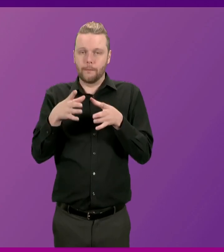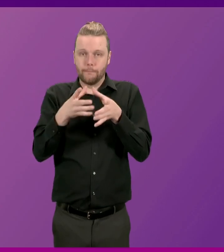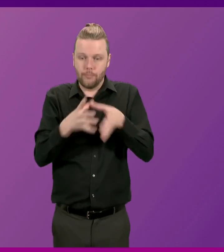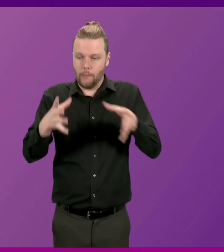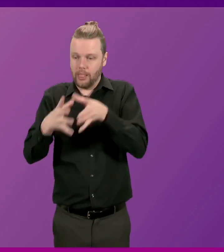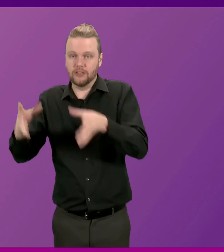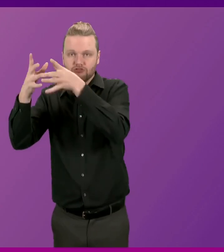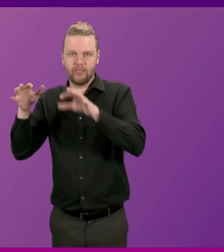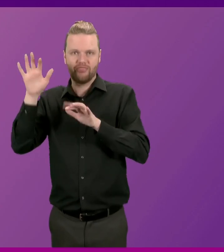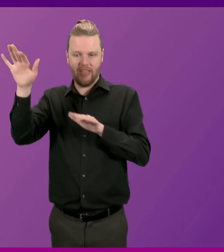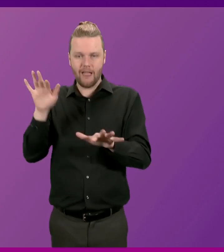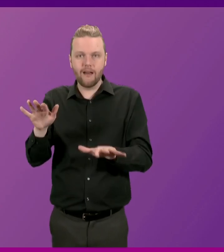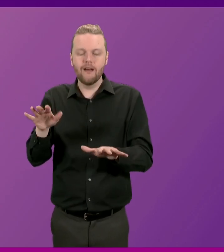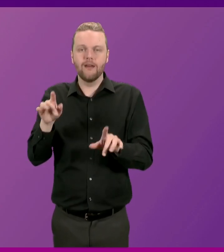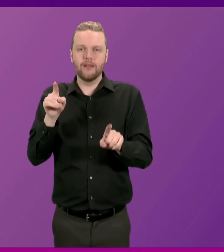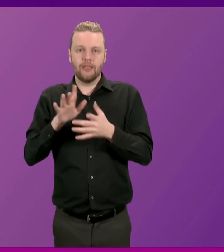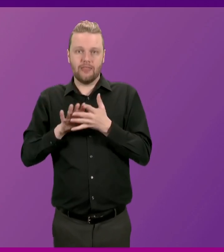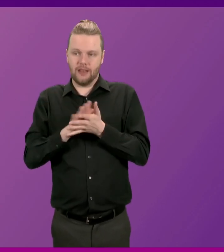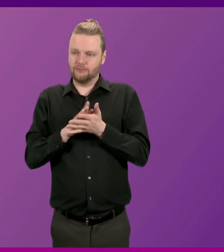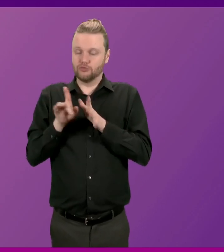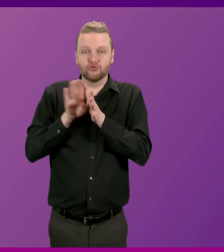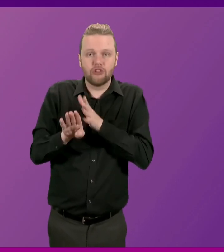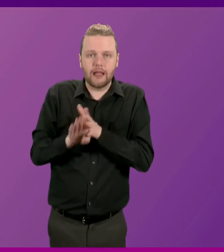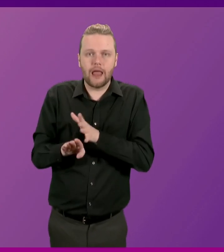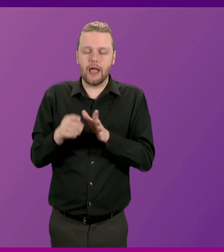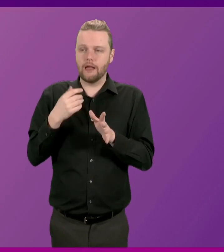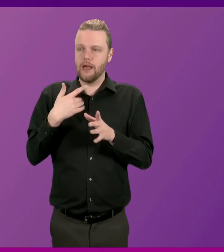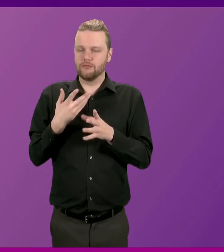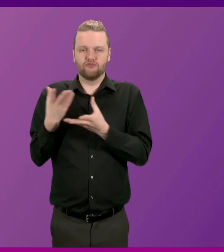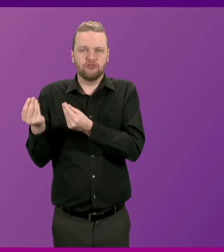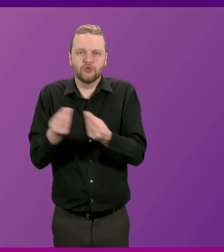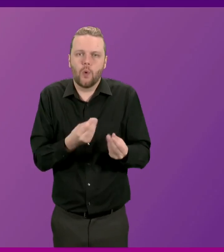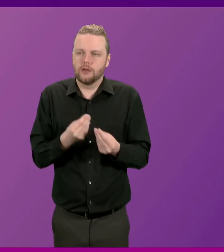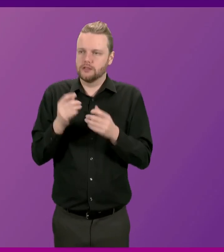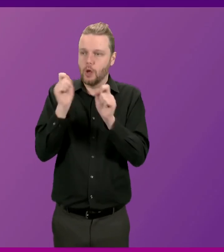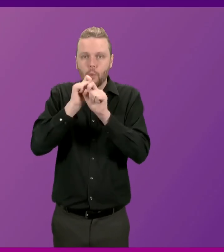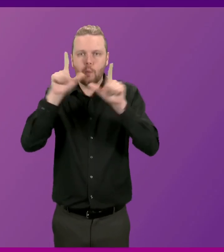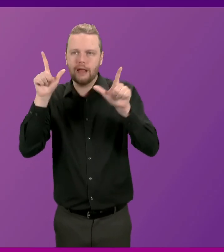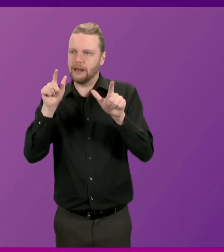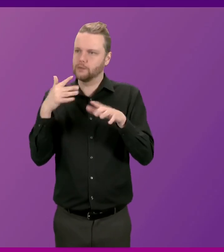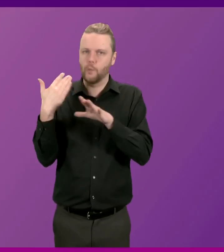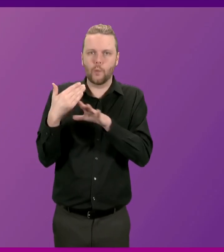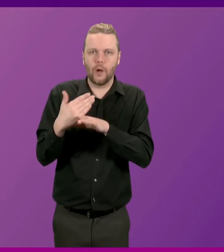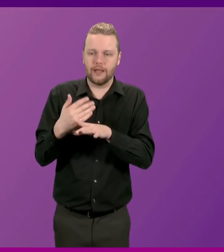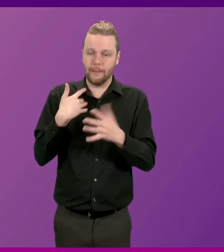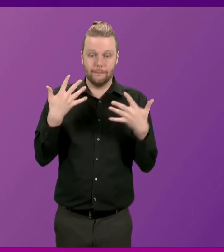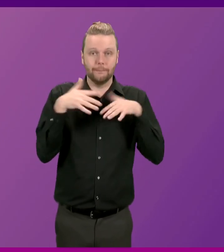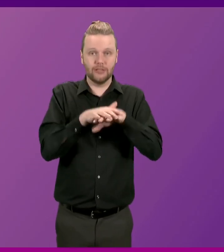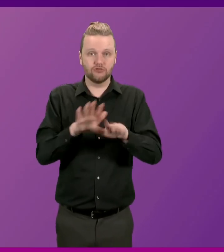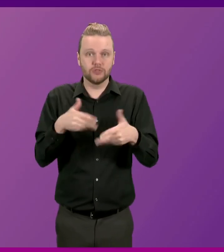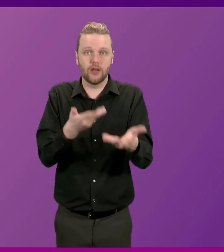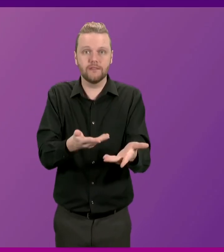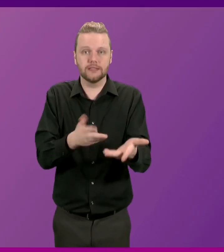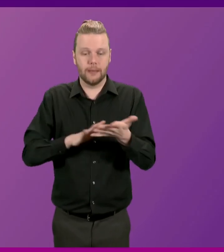of deaf people, and then there was training and resource and awareness raising done within mainstream services, and so that